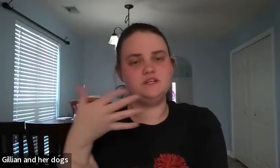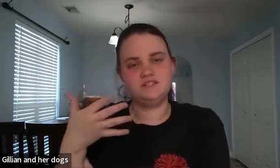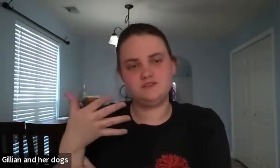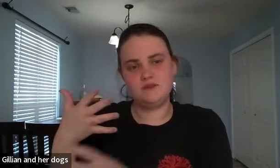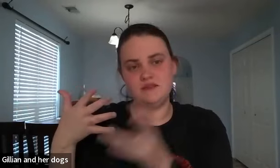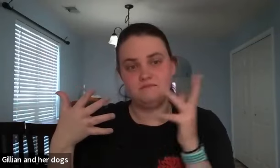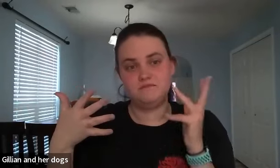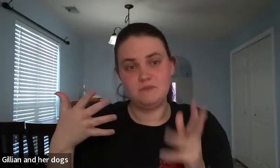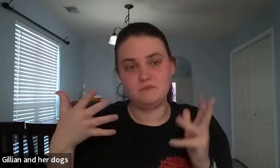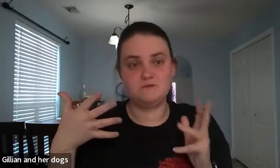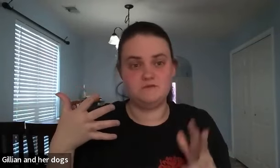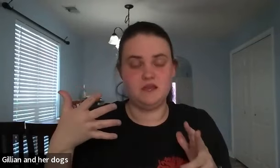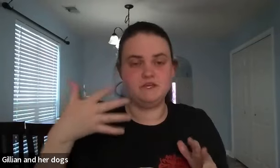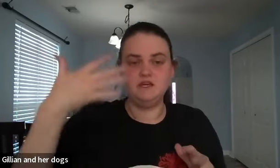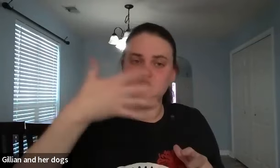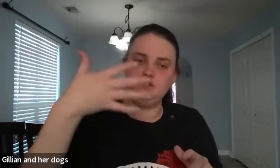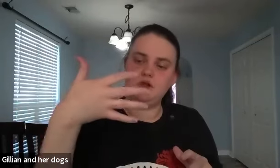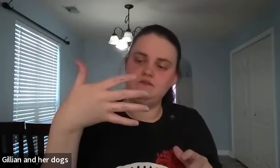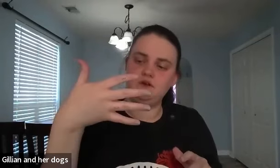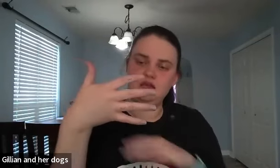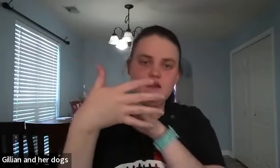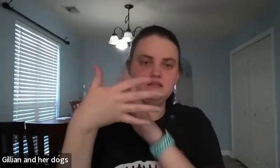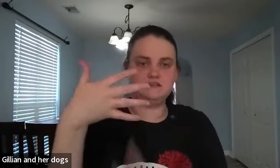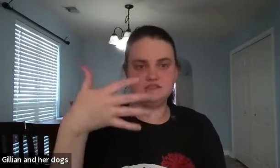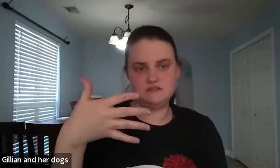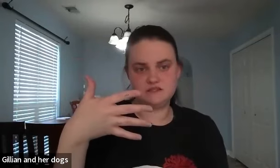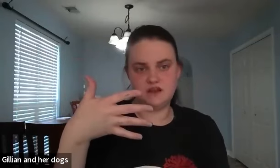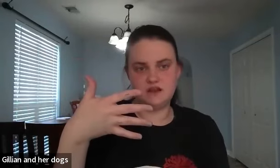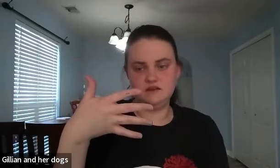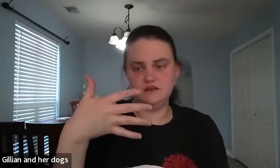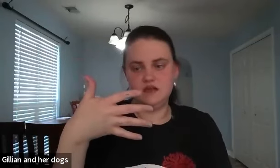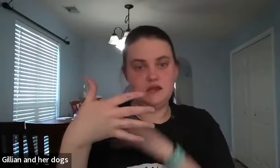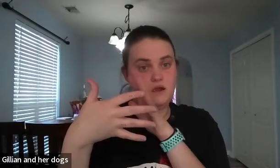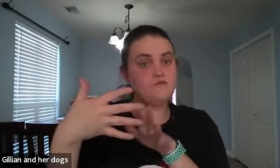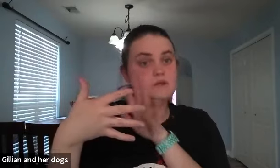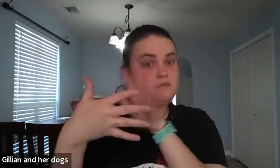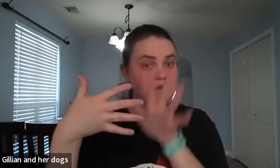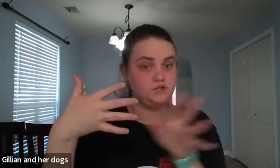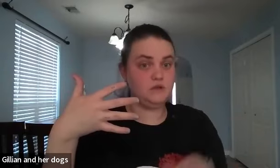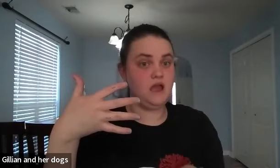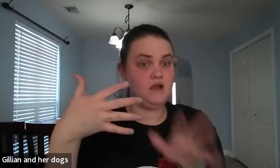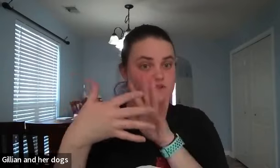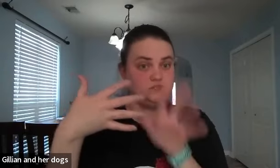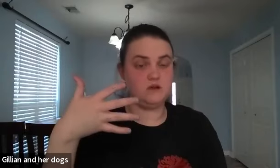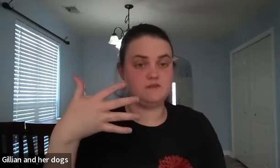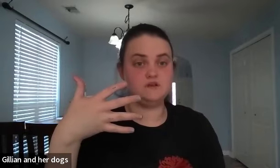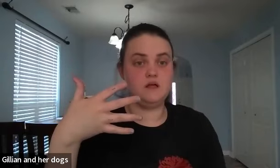you're describing like members of your family, you have your hand kind of tilted to the side, and however many members you have is what you have. So